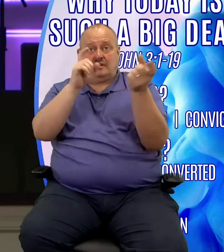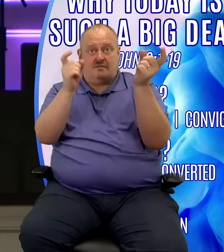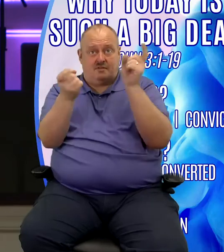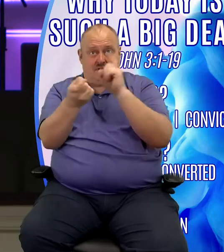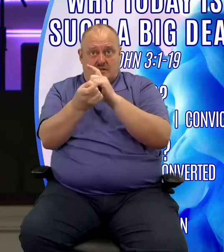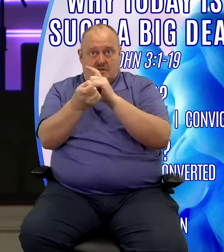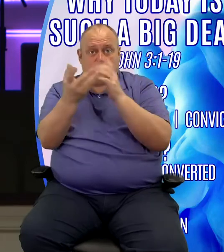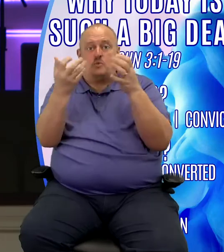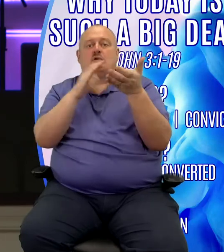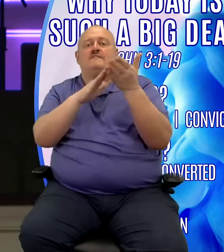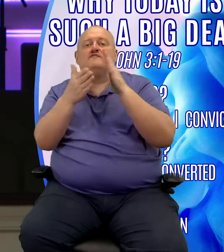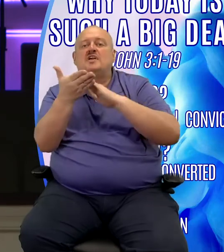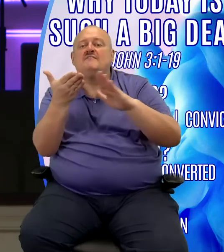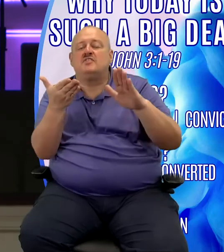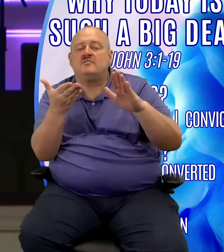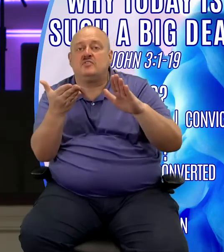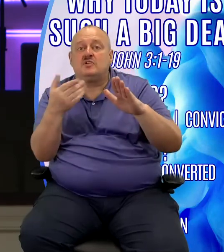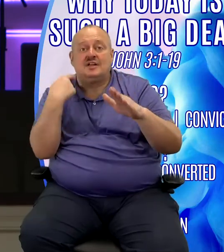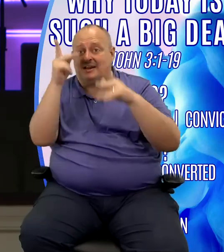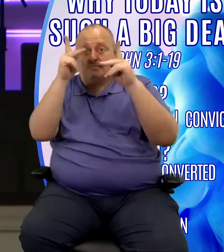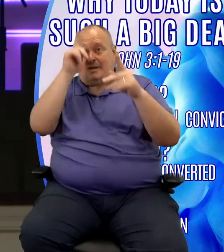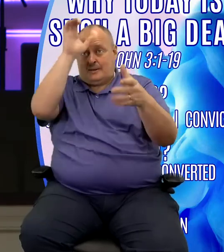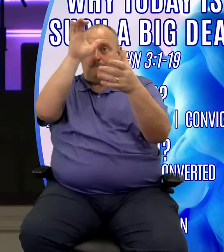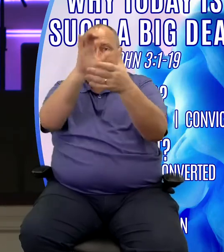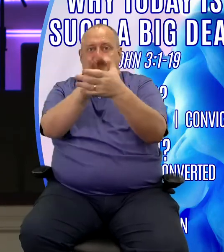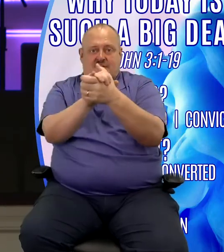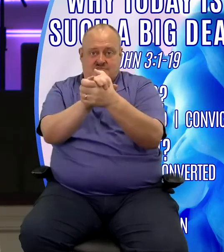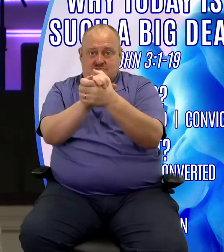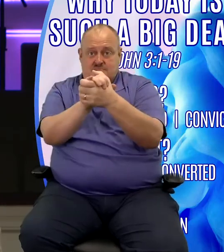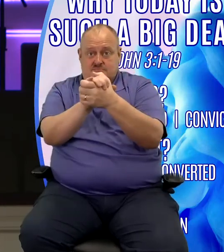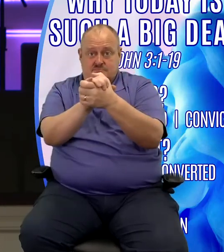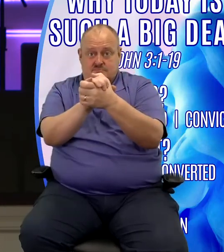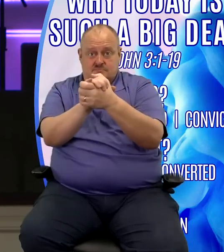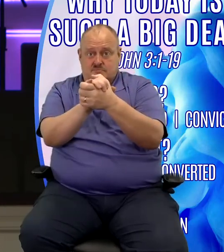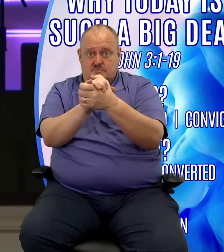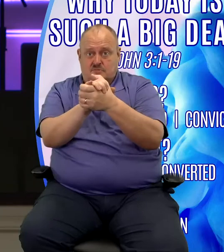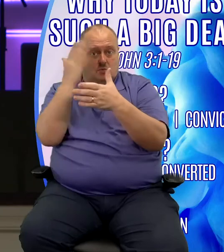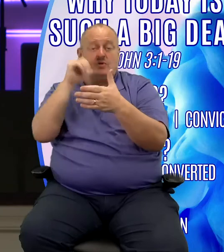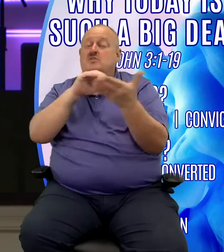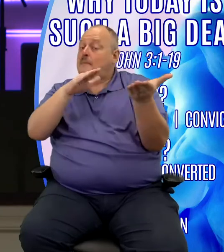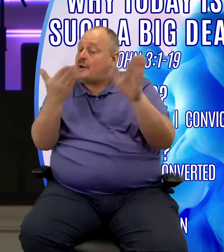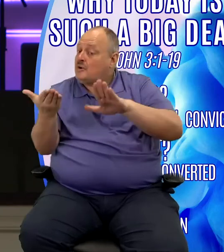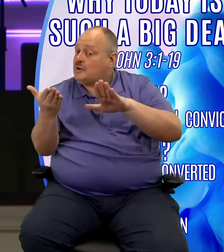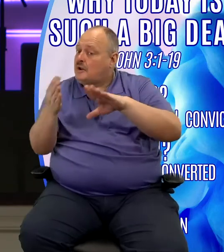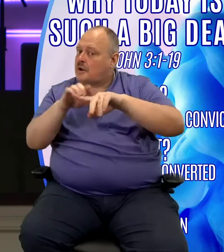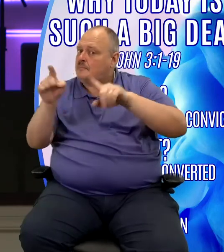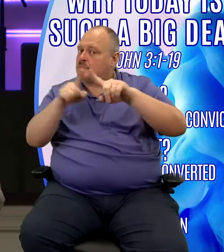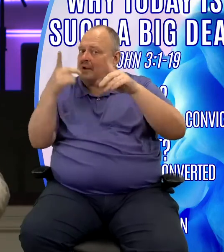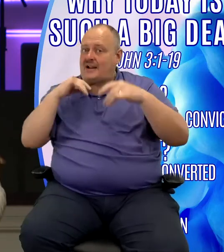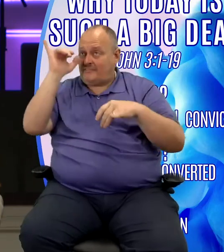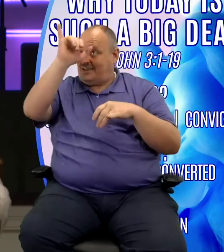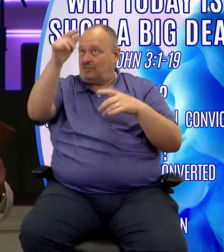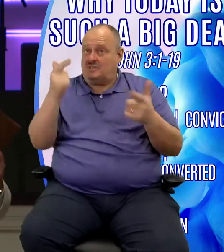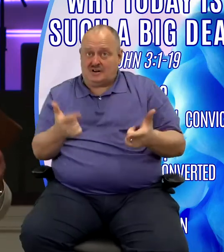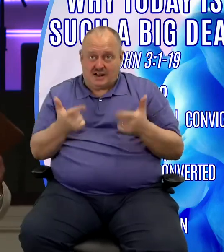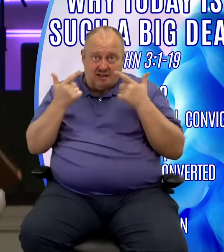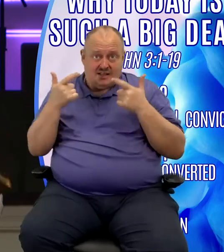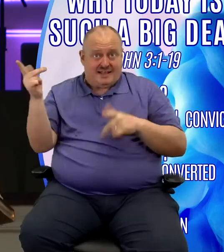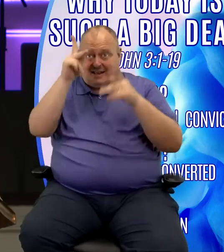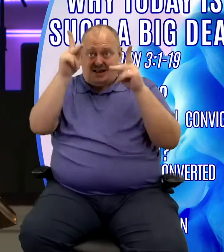wants to forgive you, that whosoever believeth will not perish but have eternal life.